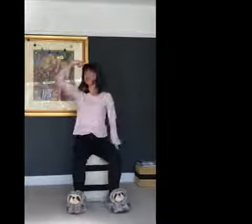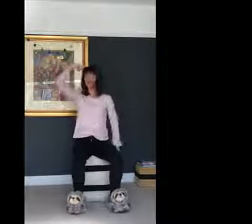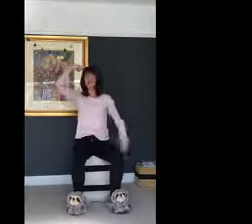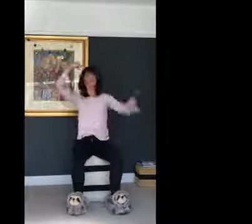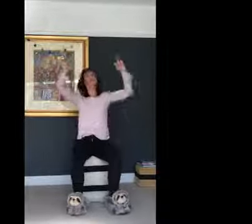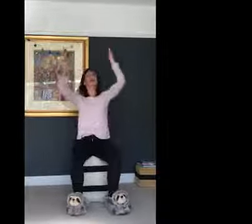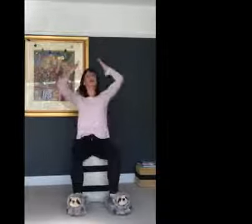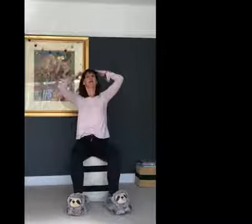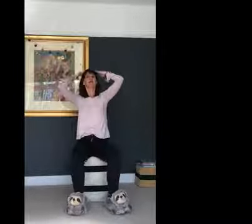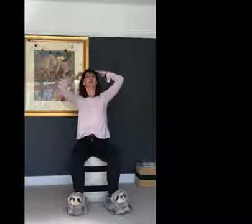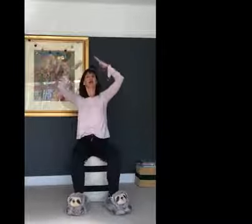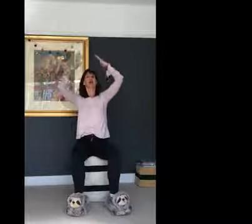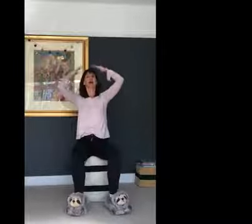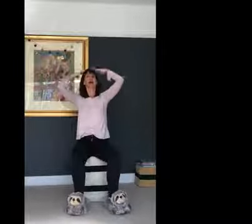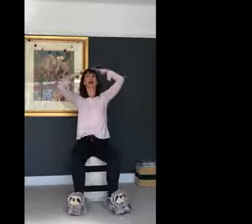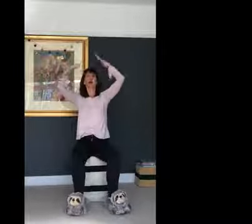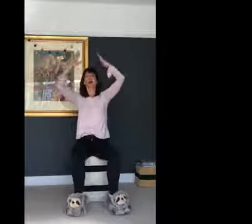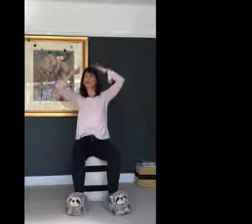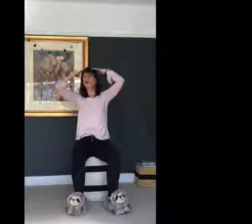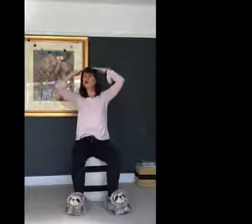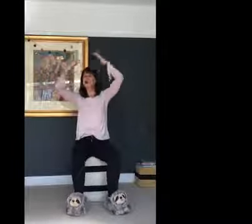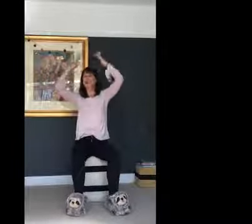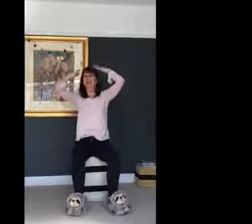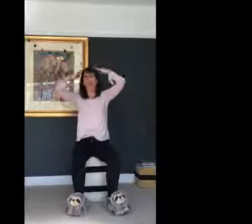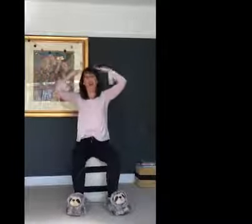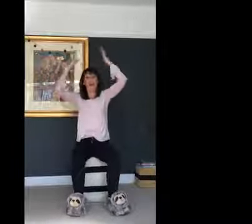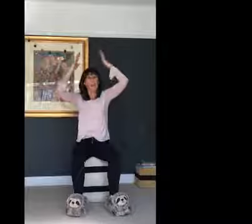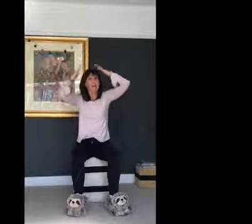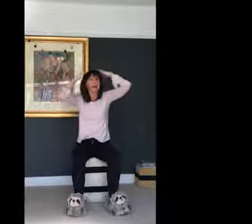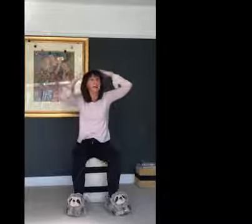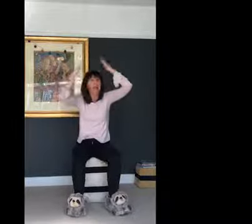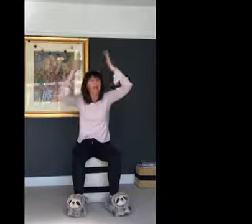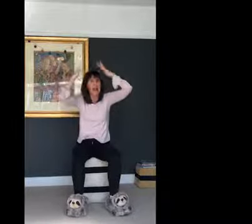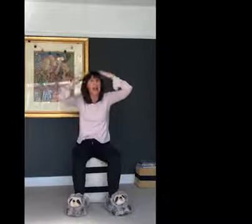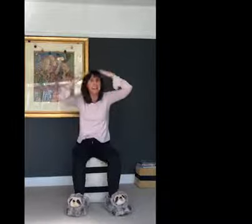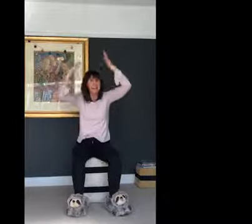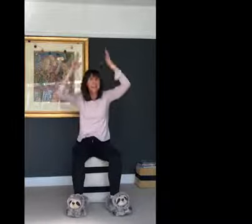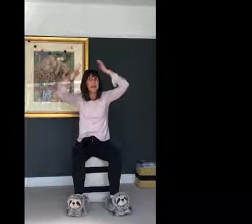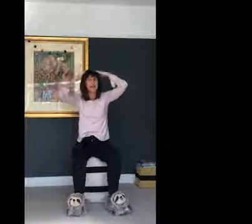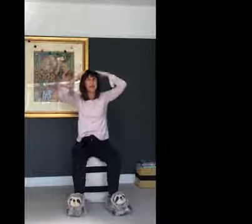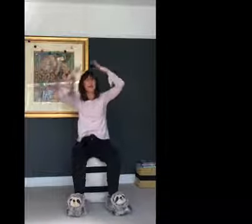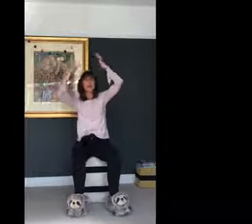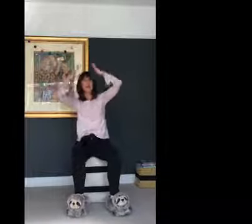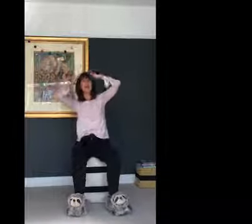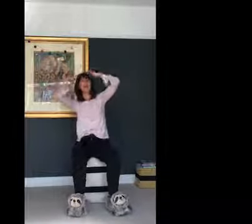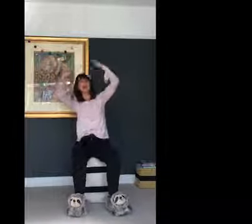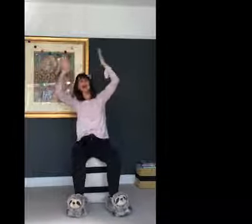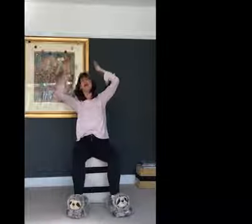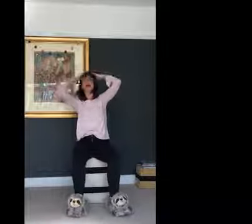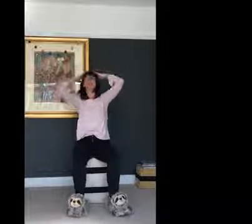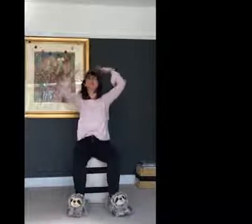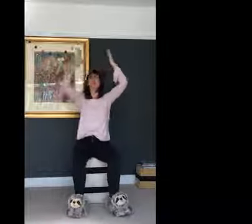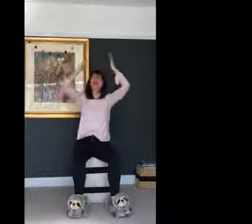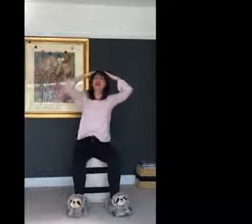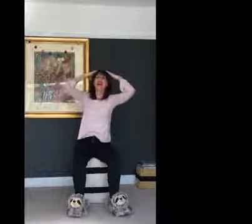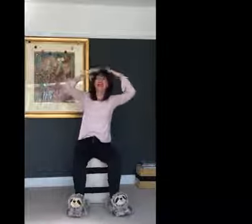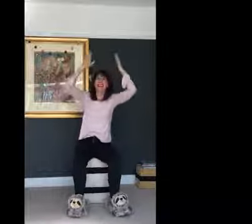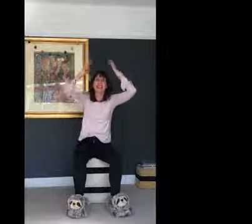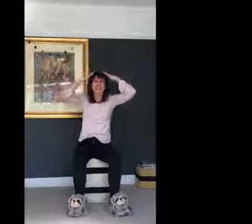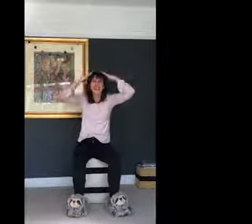today? Patch your head, everyone together. Patch your head as the music goes round. Patch your head, getting